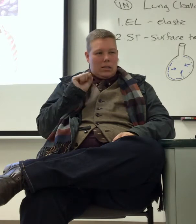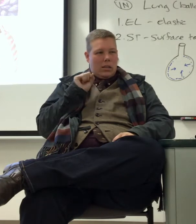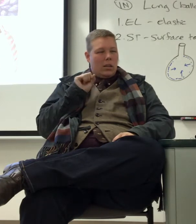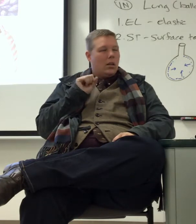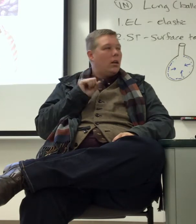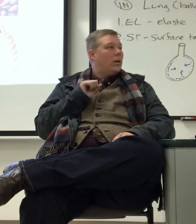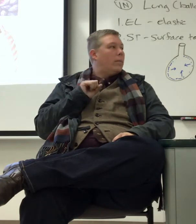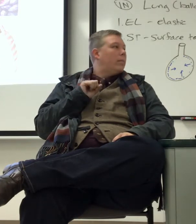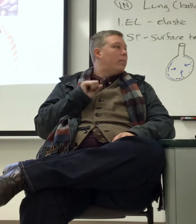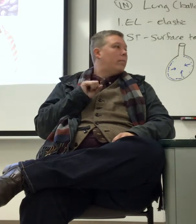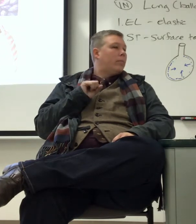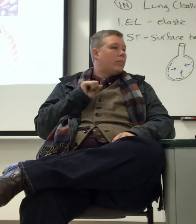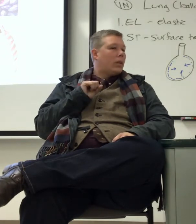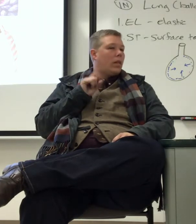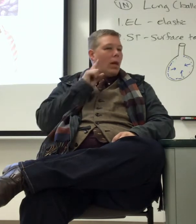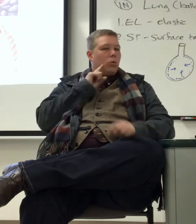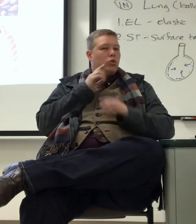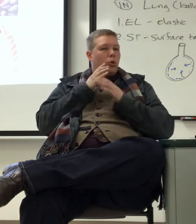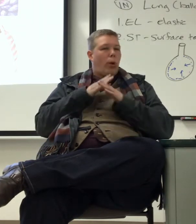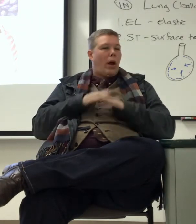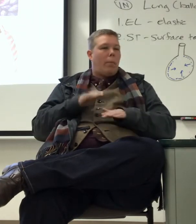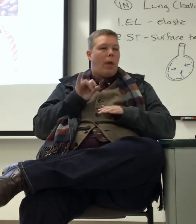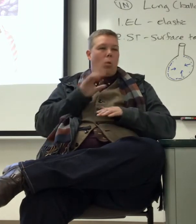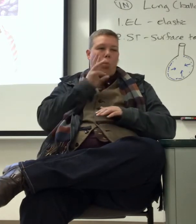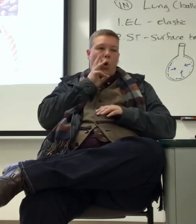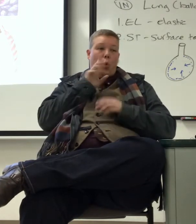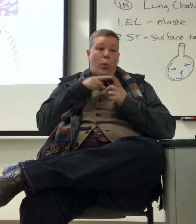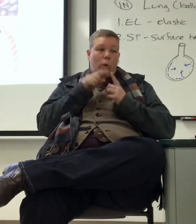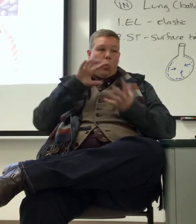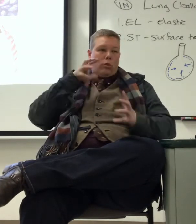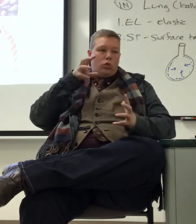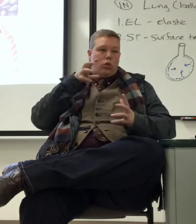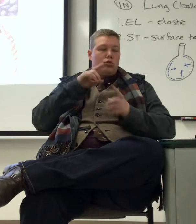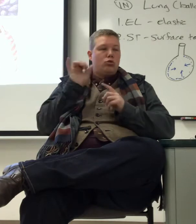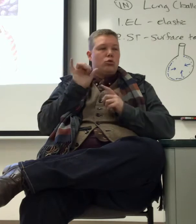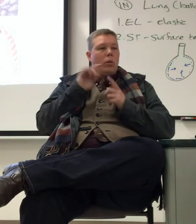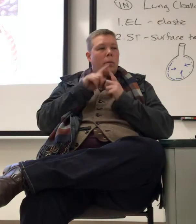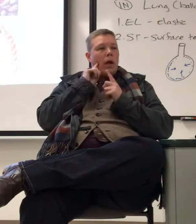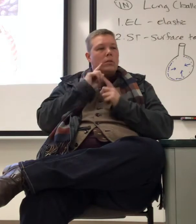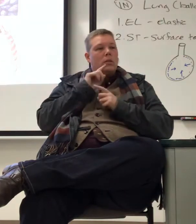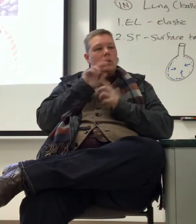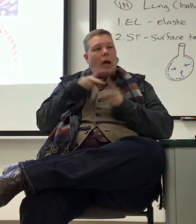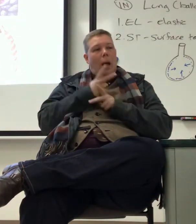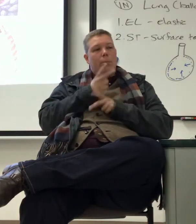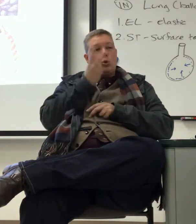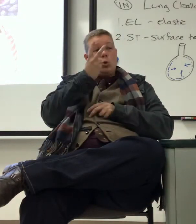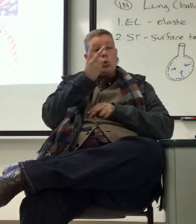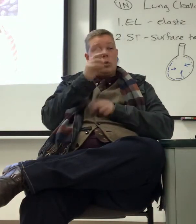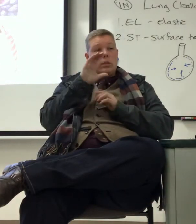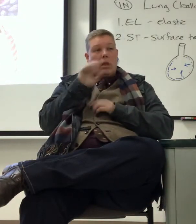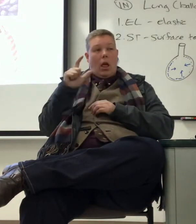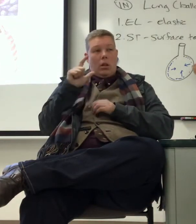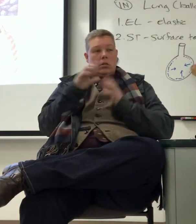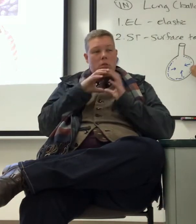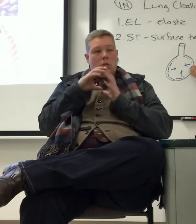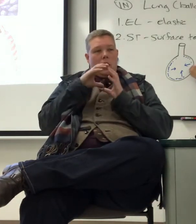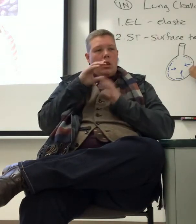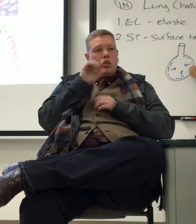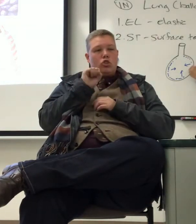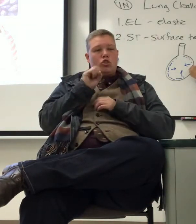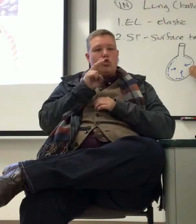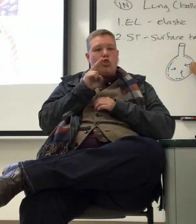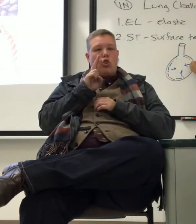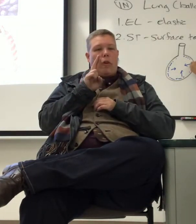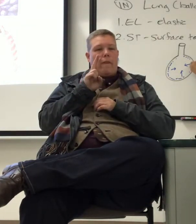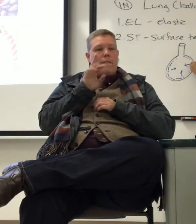Now let's remember that these are secreted by the type 2 cells in the alveolar spaces. And the surfactants are simply water,